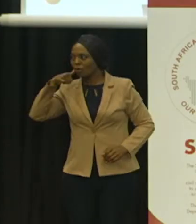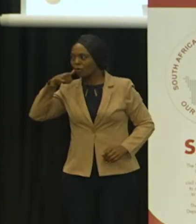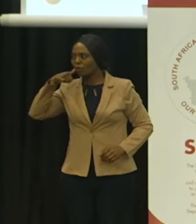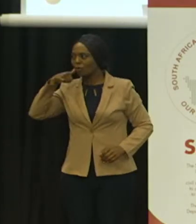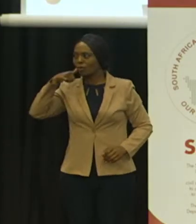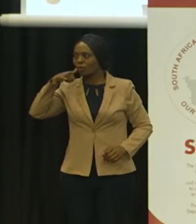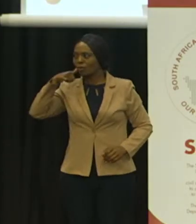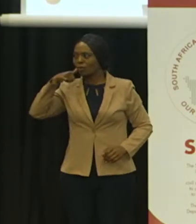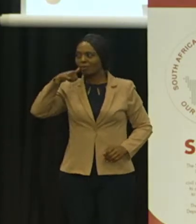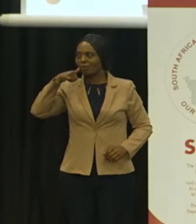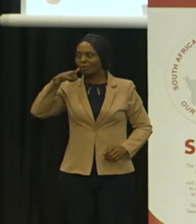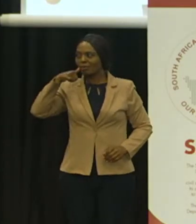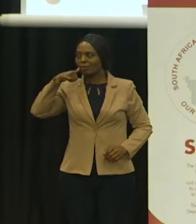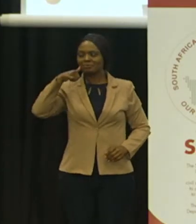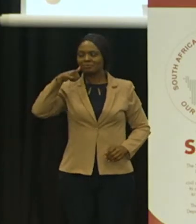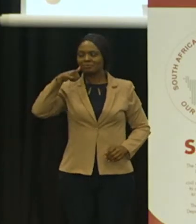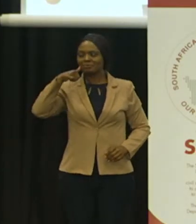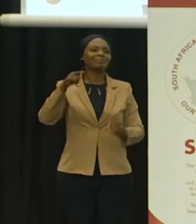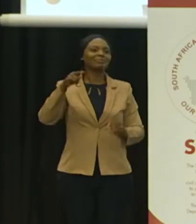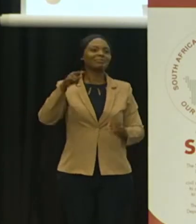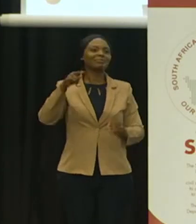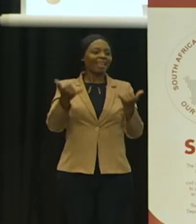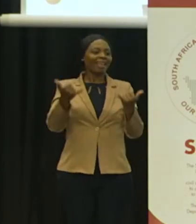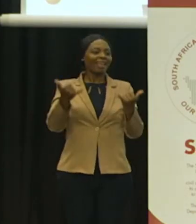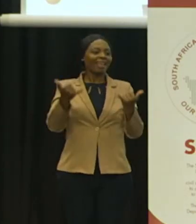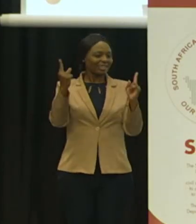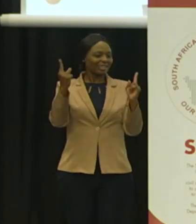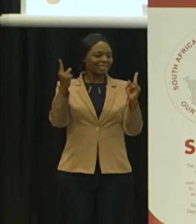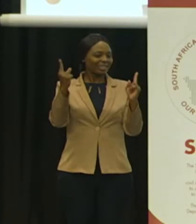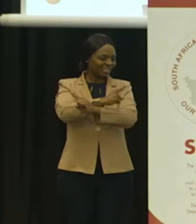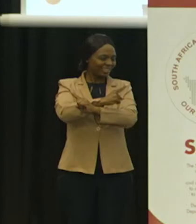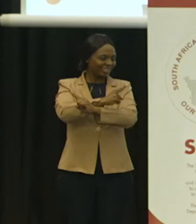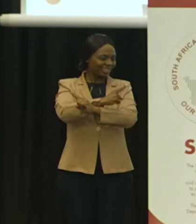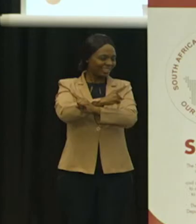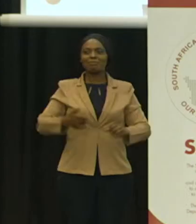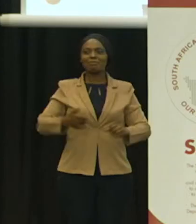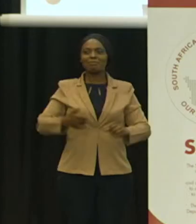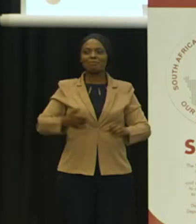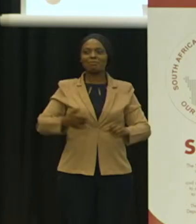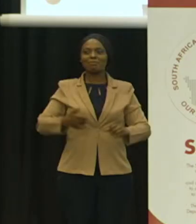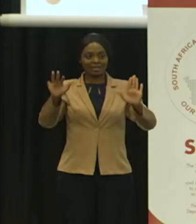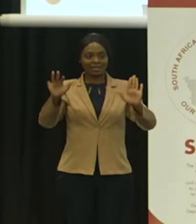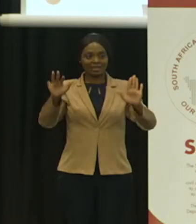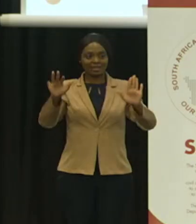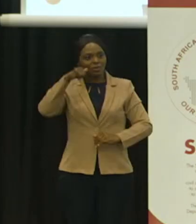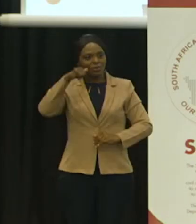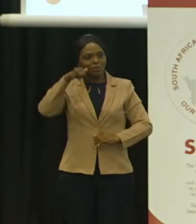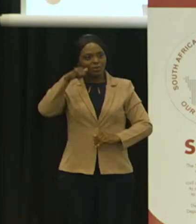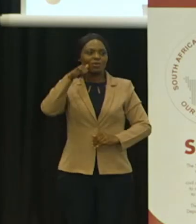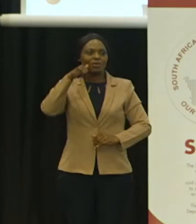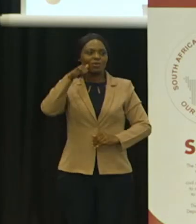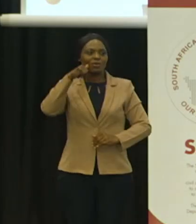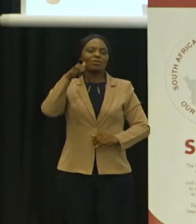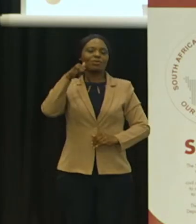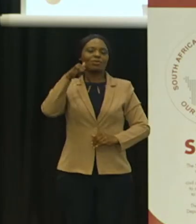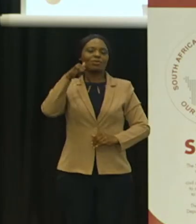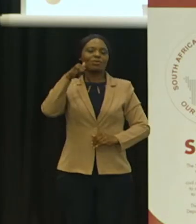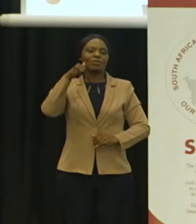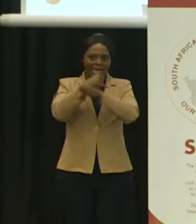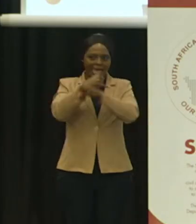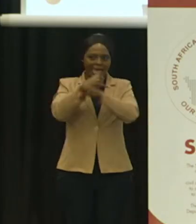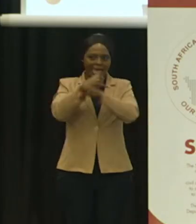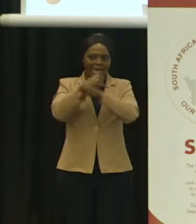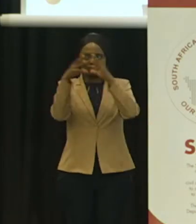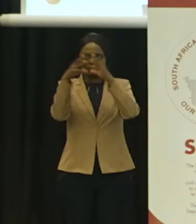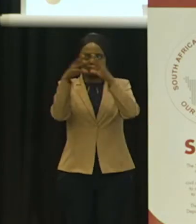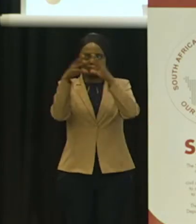if you check your programs there, it says we start at 9:30, but tomorrow we want to also break off a bit early. So may we